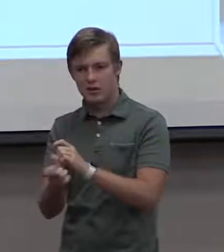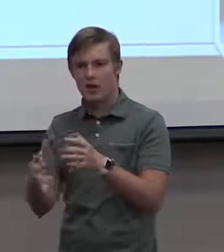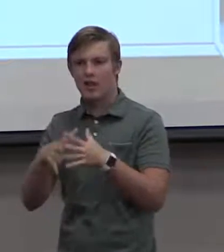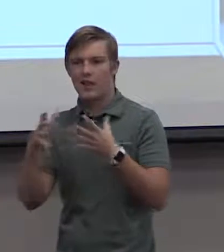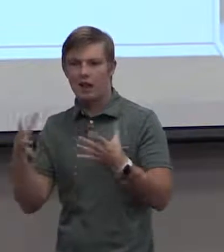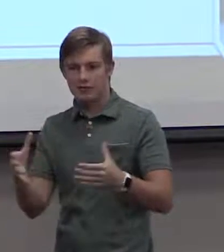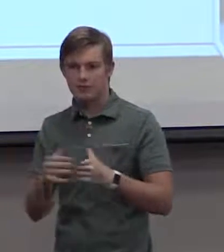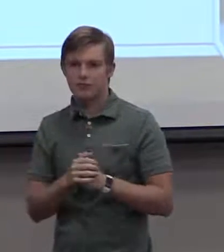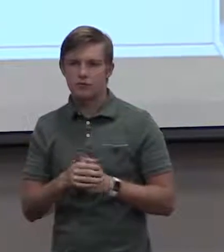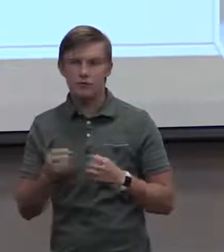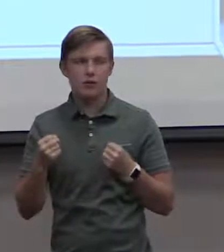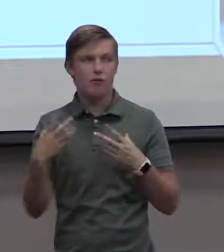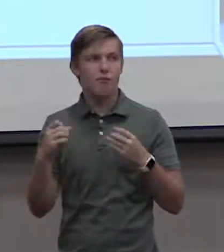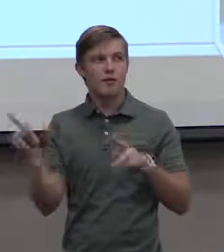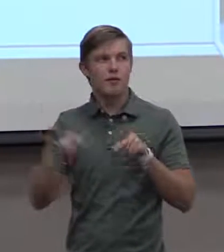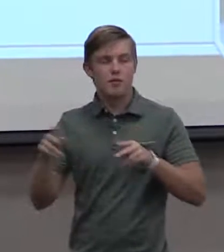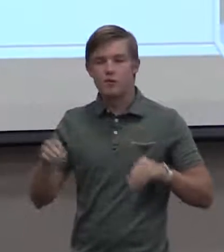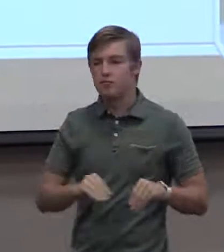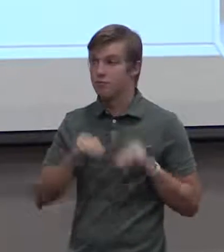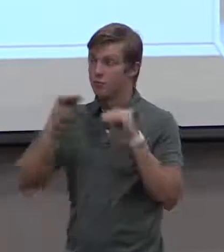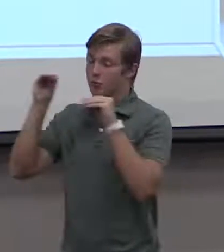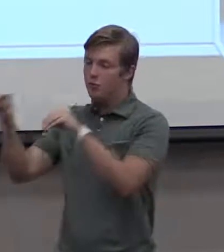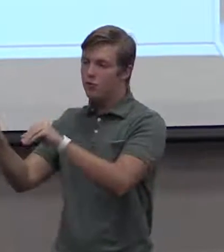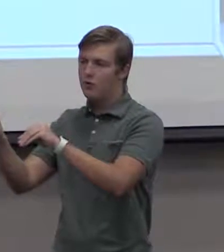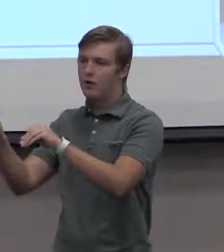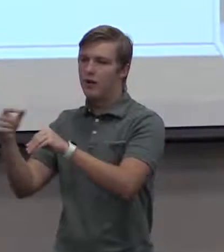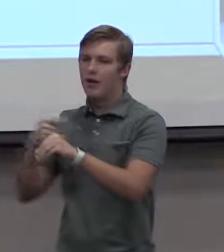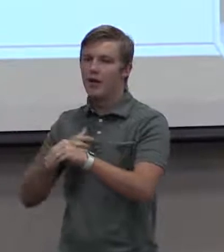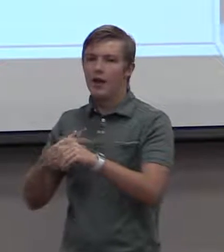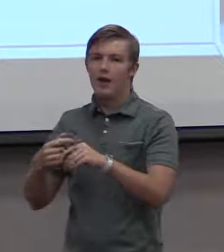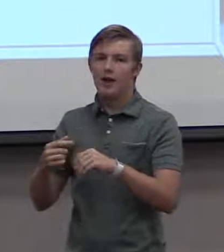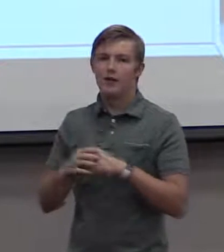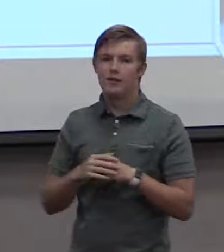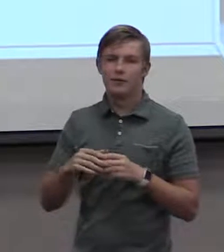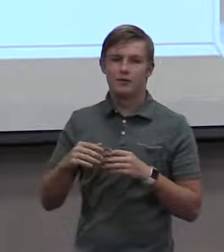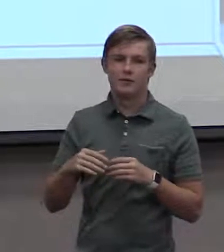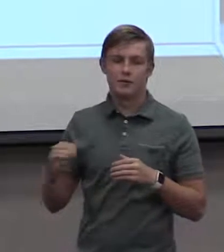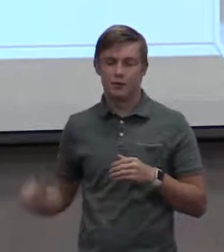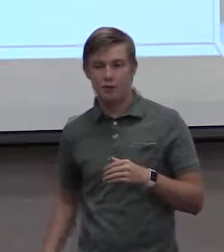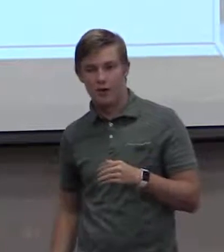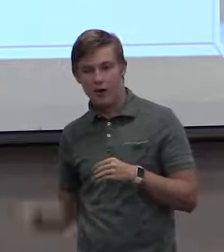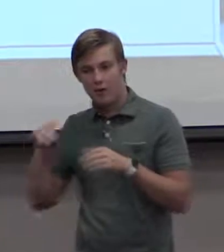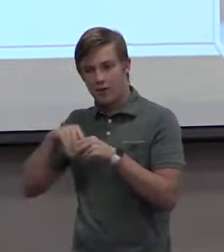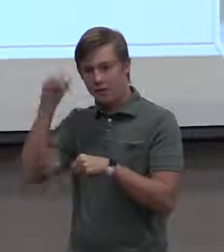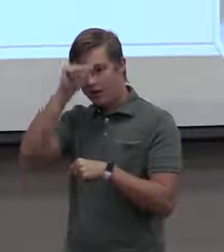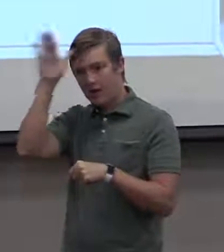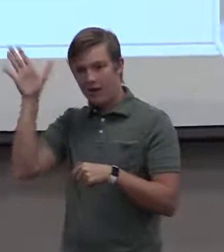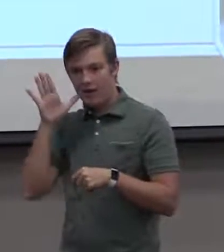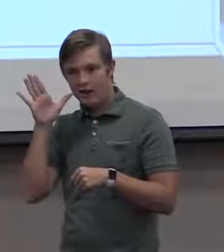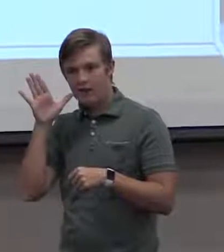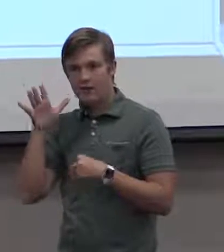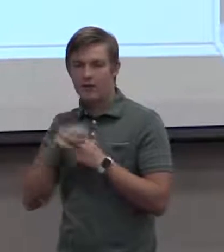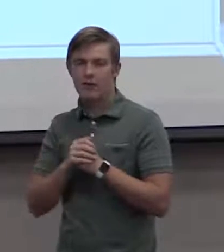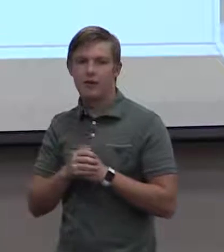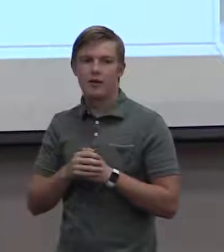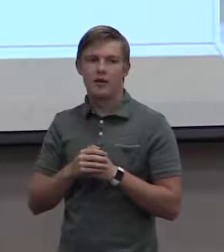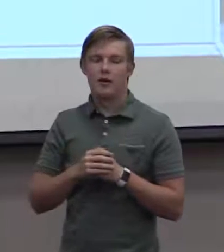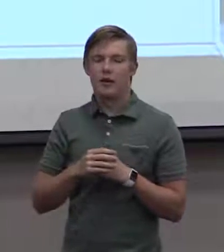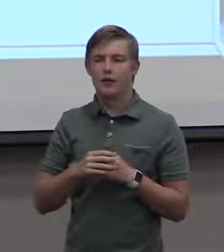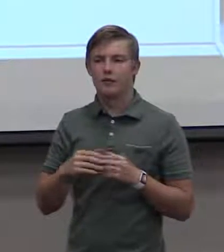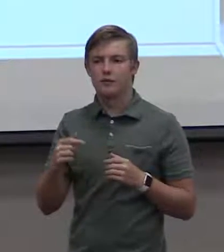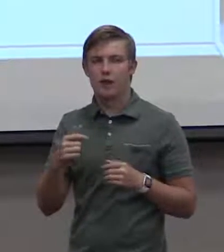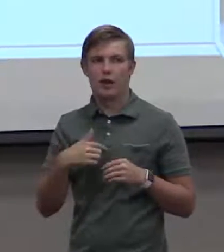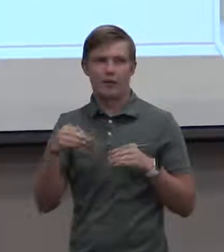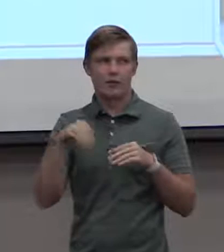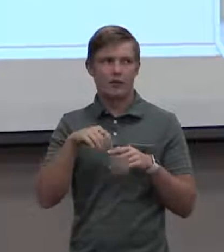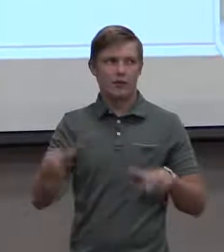years. So many people moved up to Alaska that I'm originally from Alaska. When I was a kid in this area we live is called the Matsu Valley, there